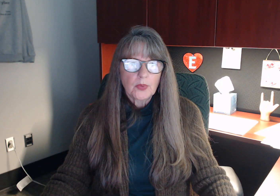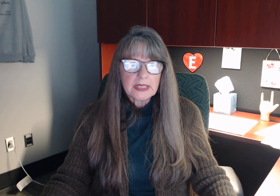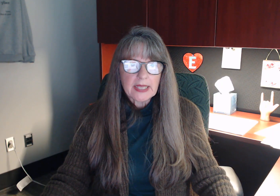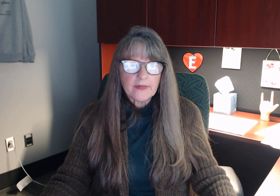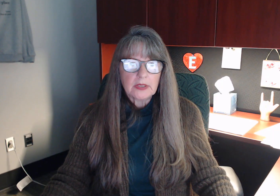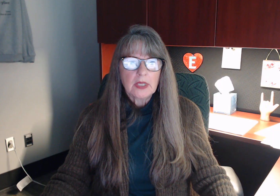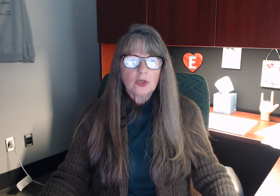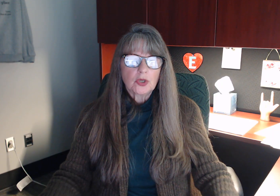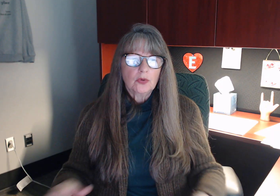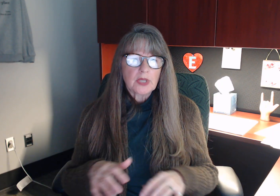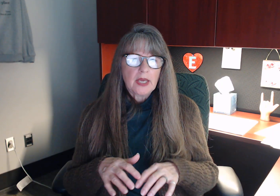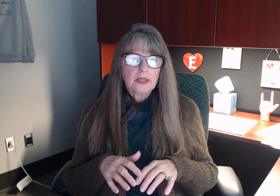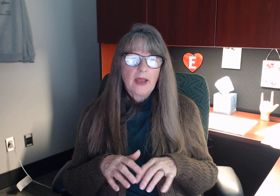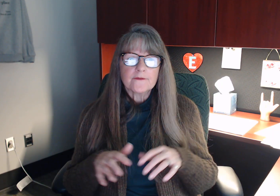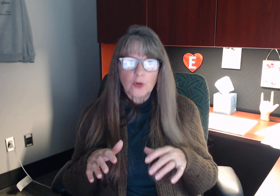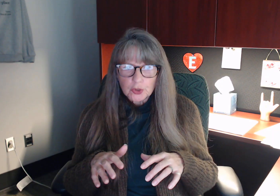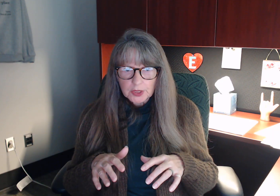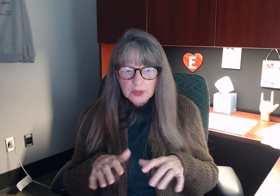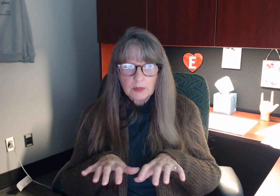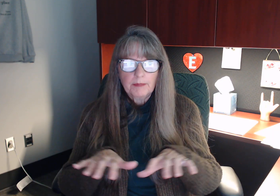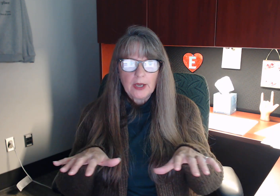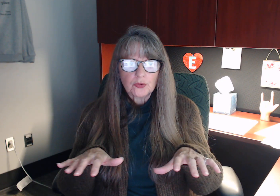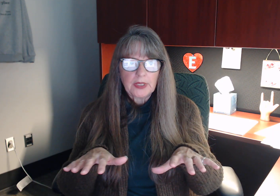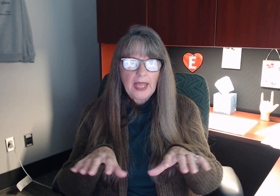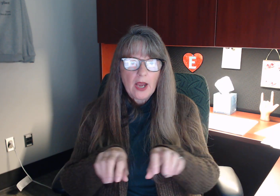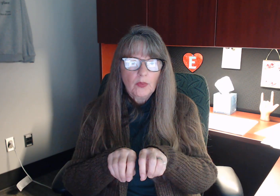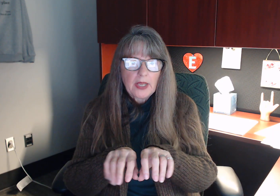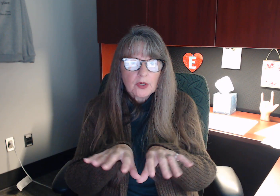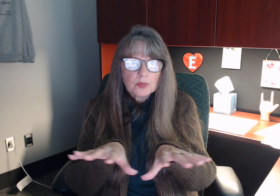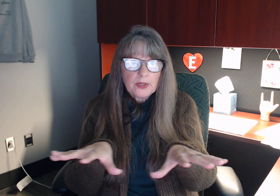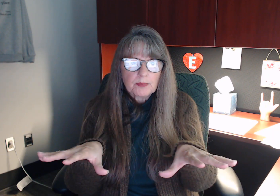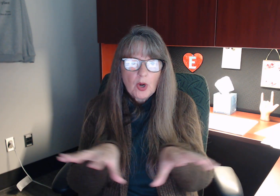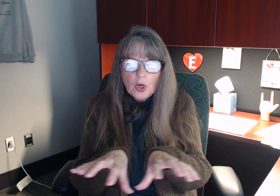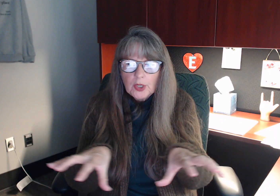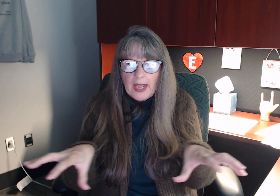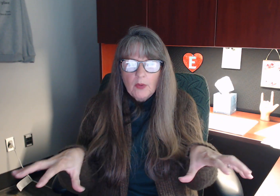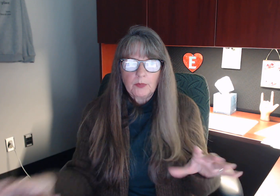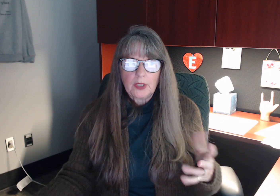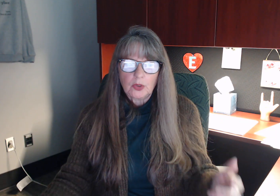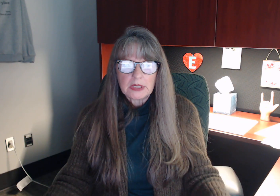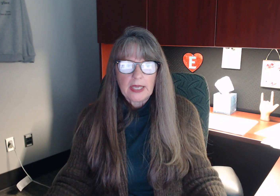27 shows a divergent boundary and how it kind of spreads apart, and what it looks like,